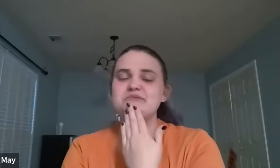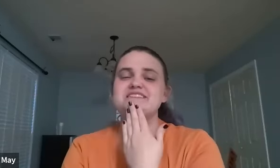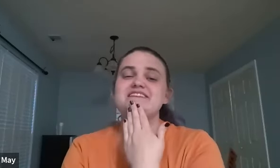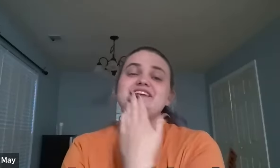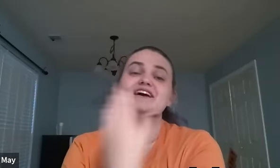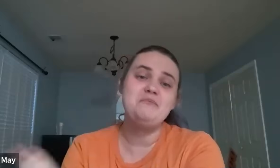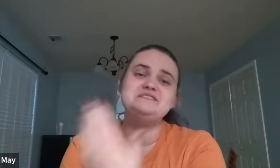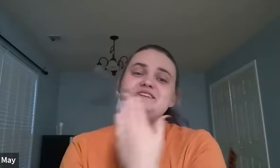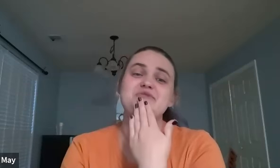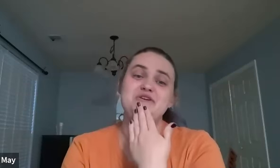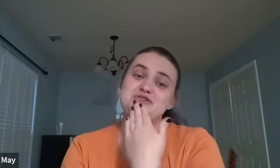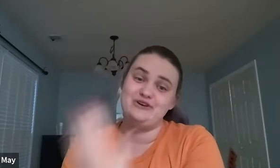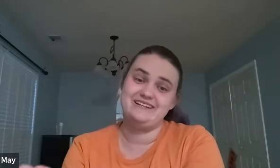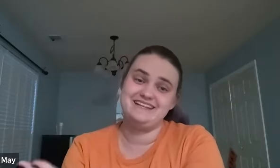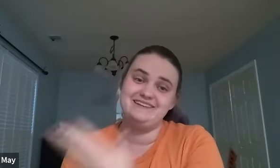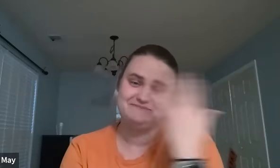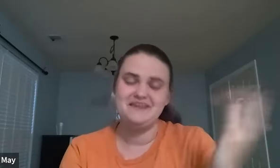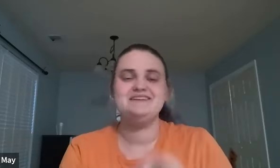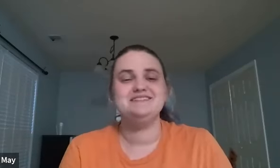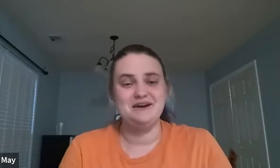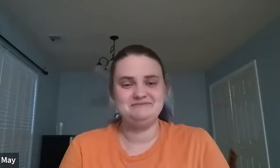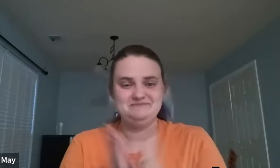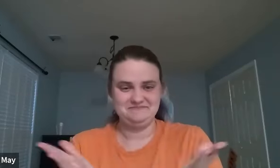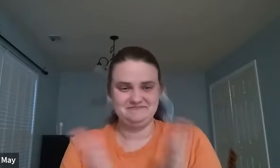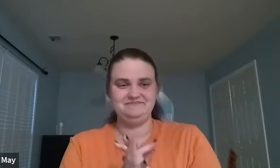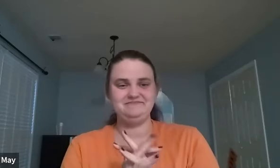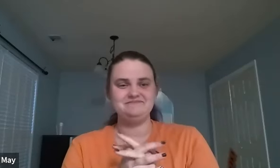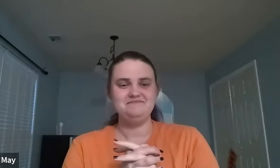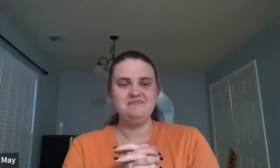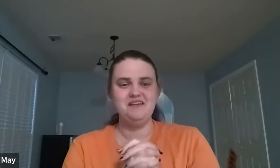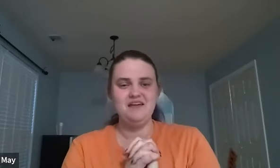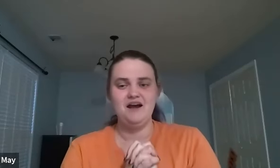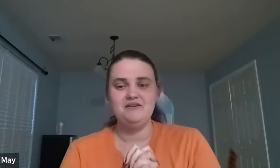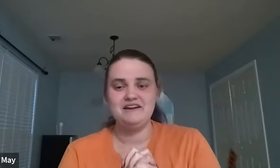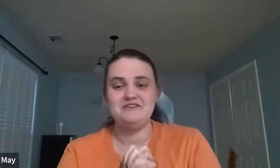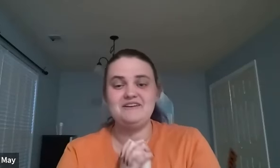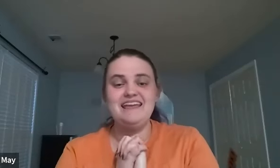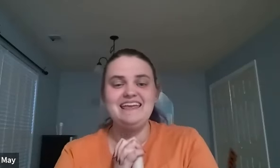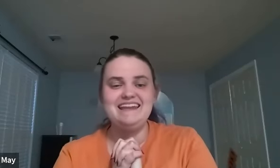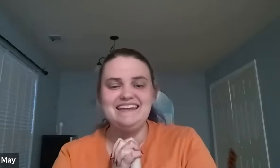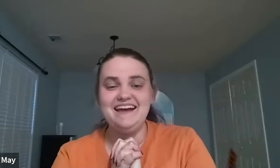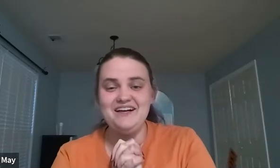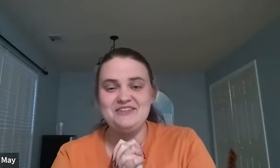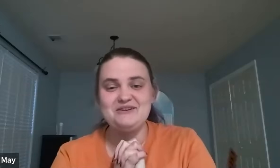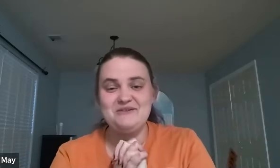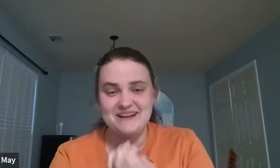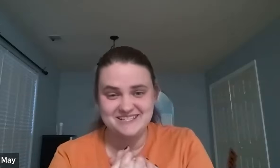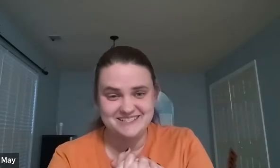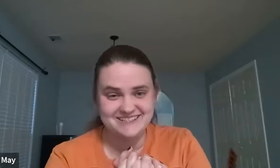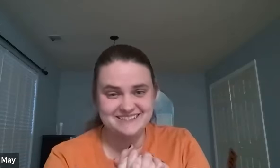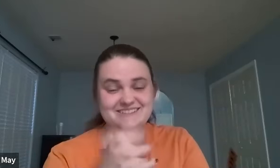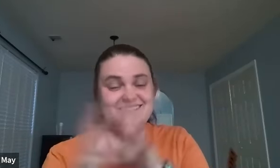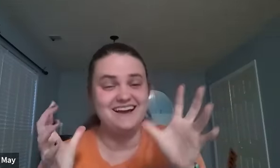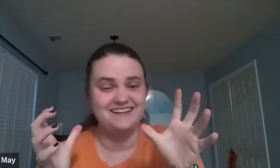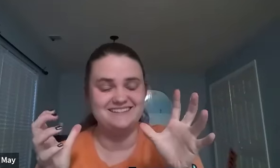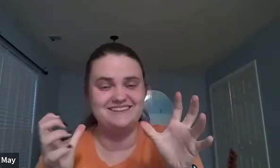be saying the opposite of what you were trying to say. So, all right, are there any other questions or signs you guys